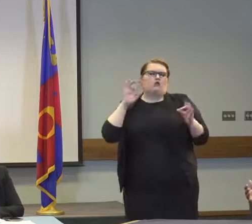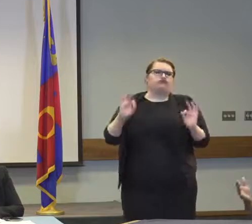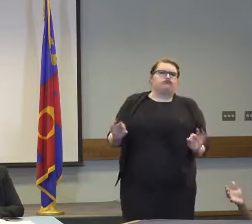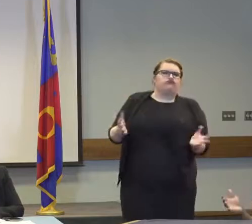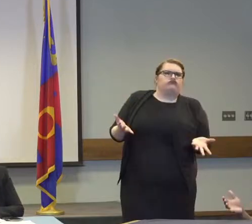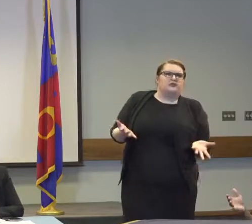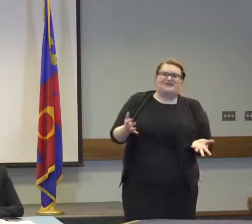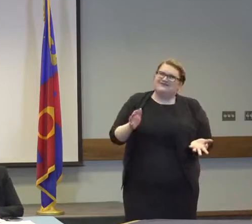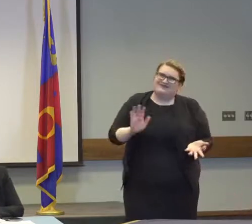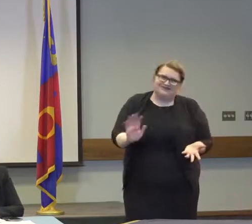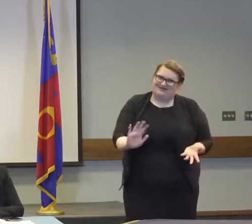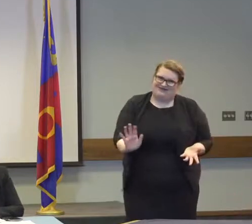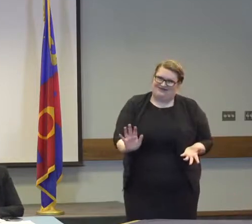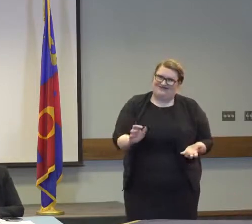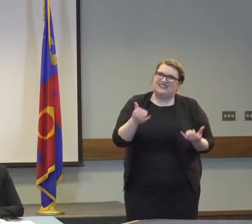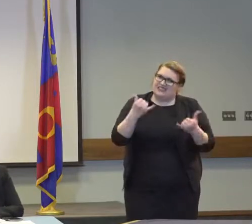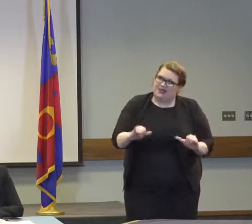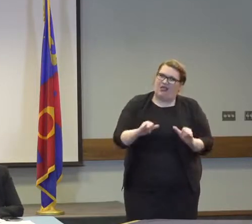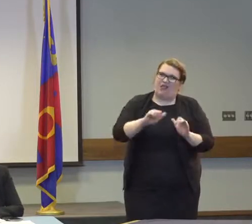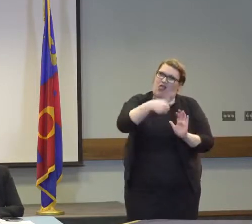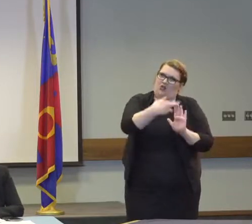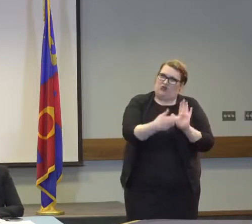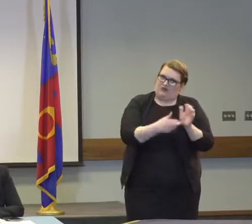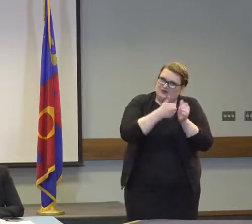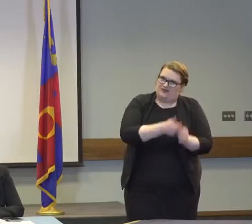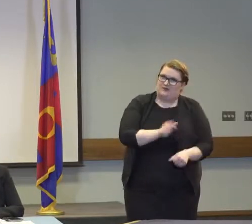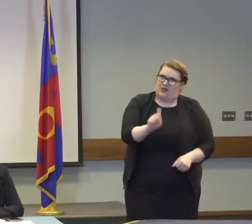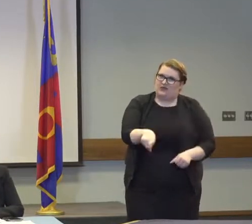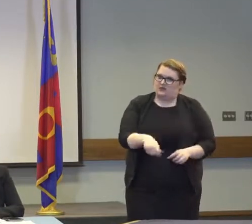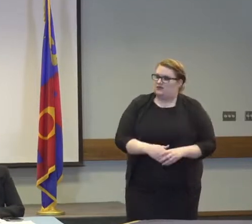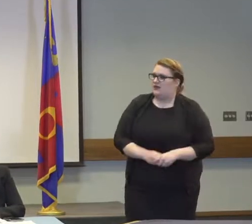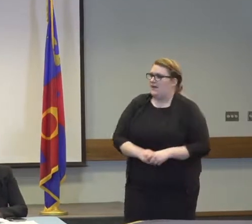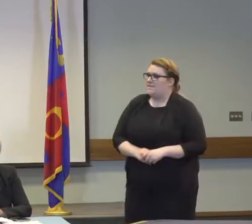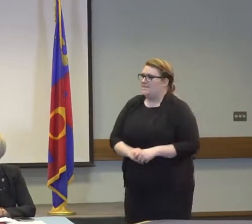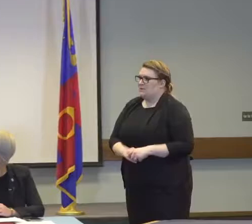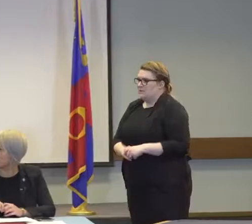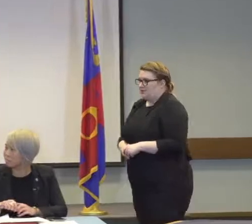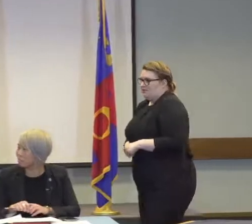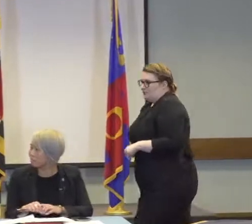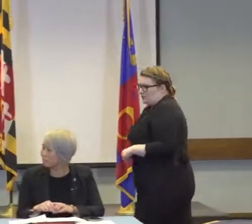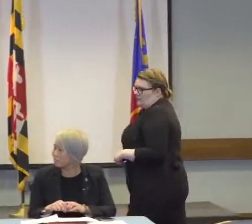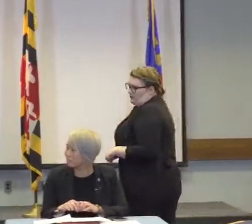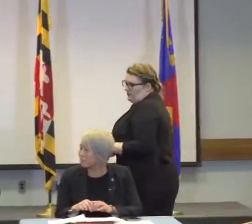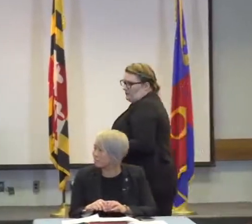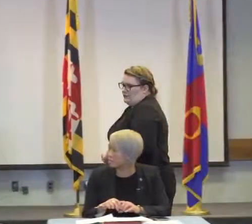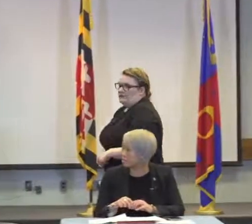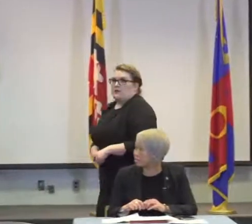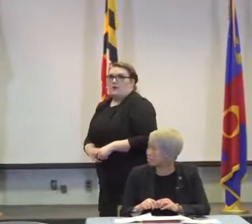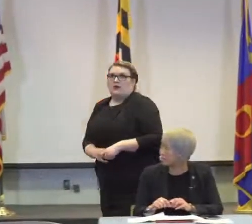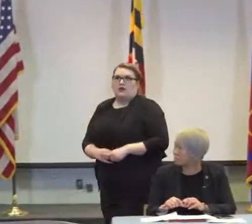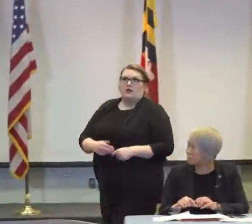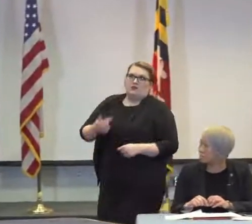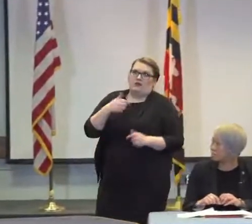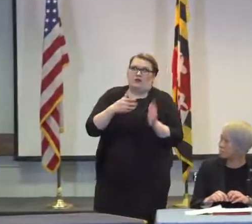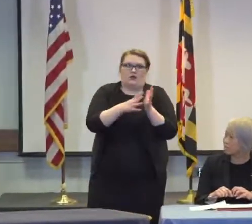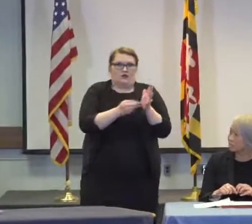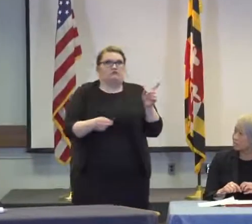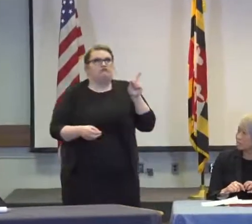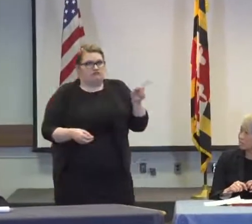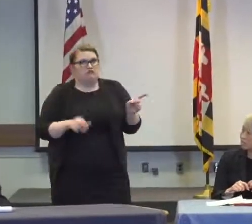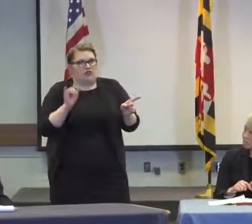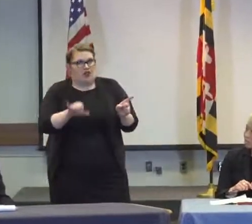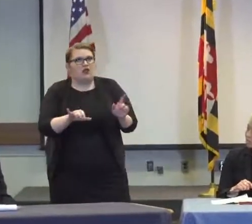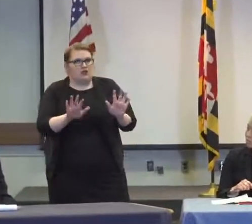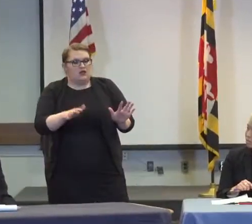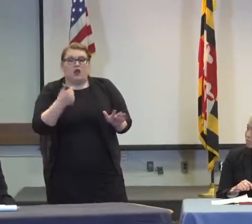sense of protection. I'll just ditto that. I mean, I'm obviously an advocate of wearing masks, but I want to